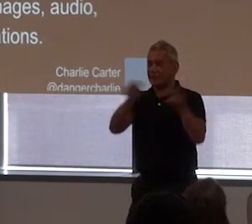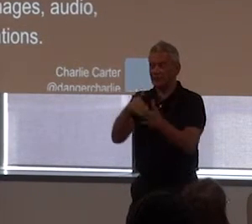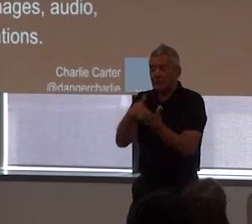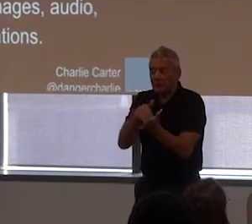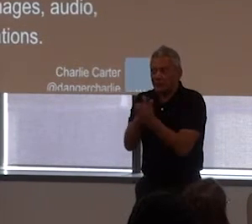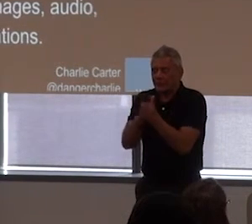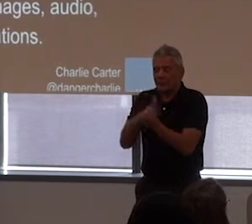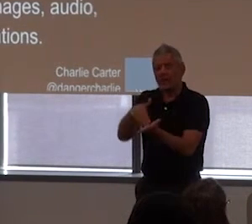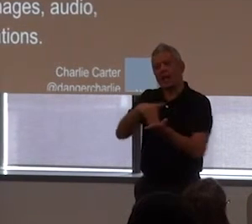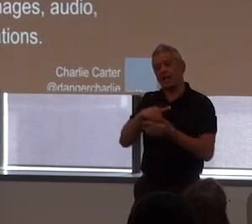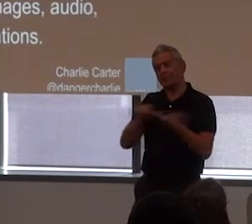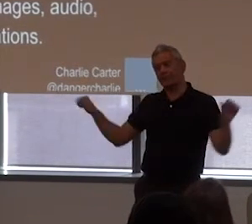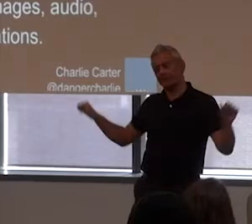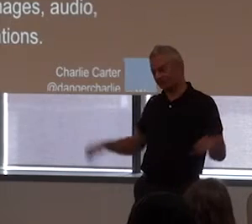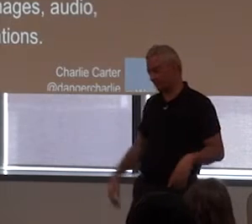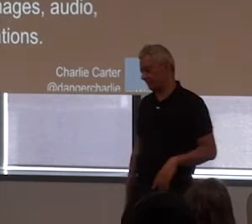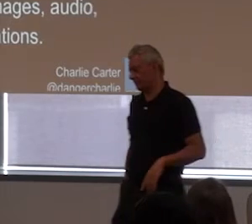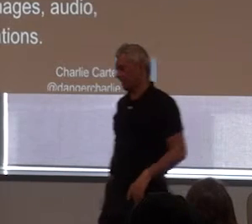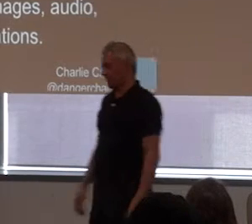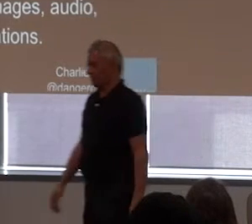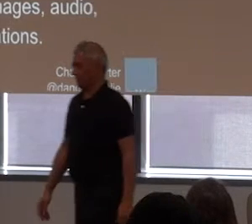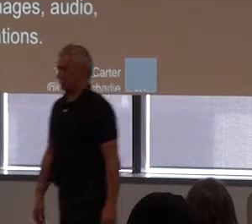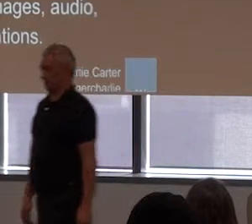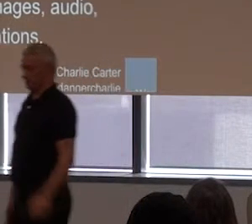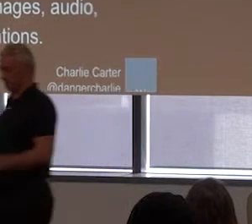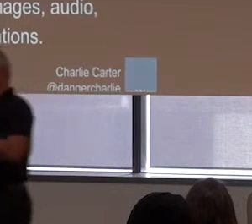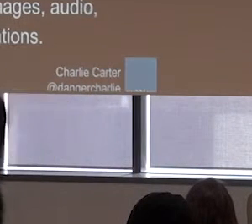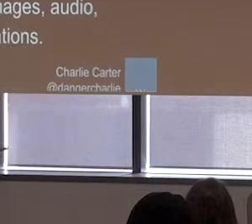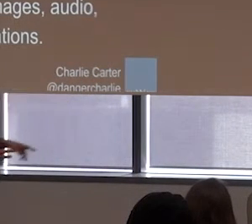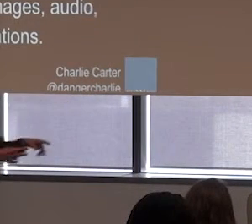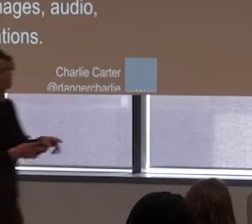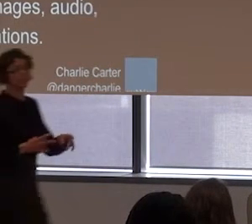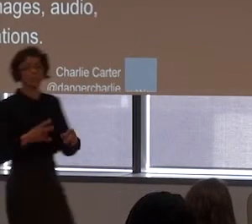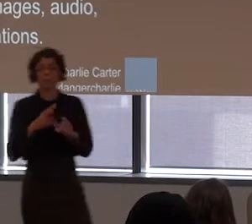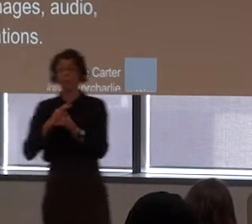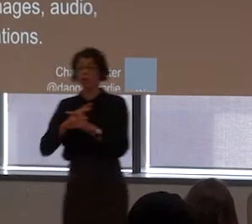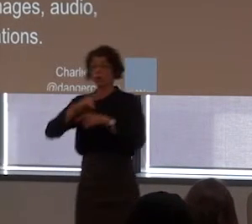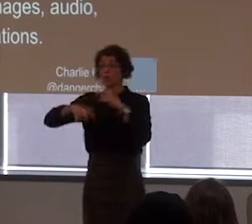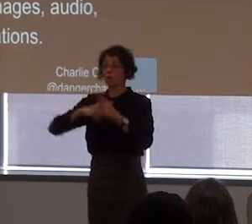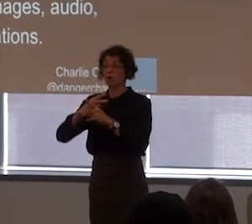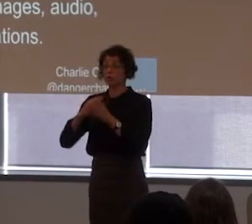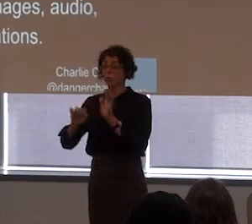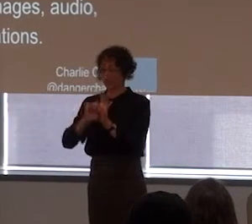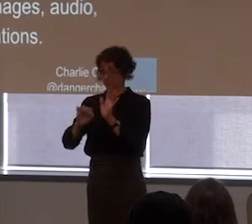Think about the power of universal symbols. Obviously, they are designed to be inclusive.